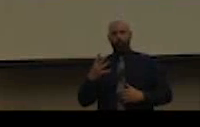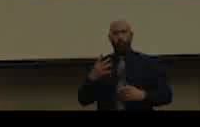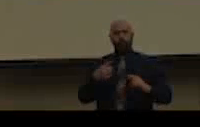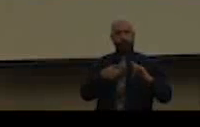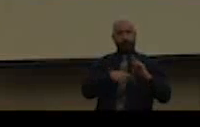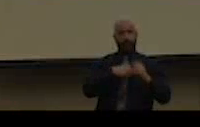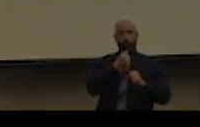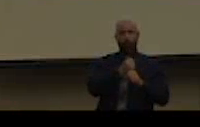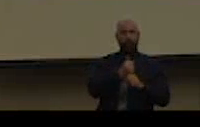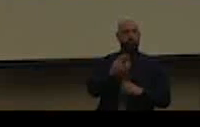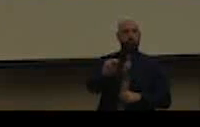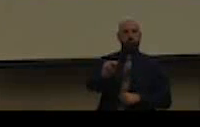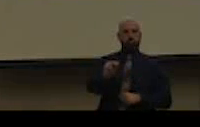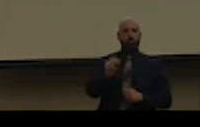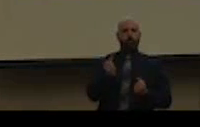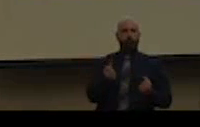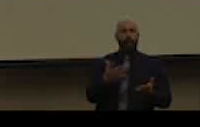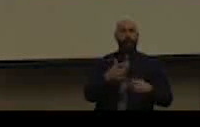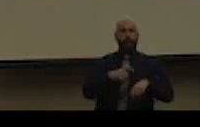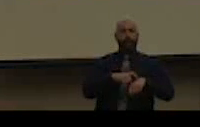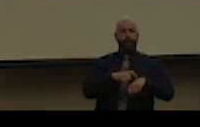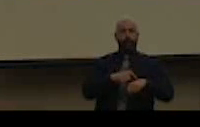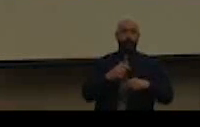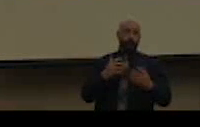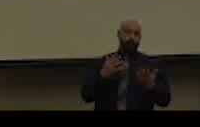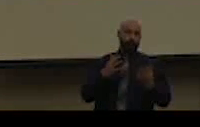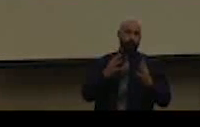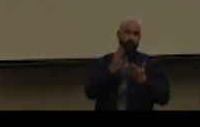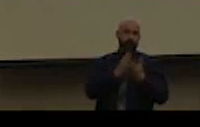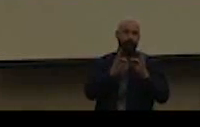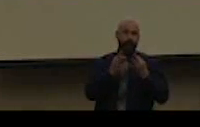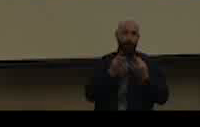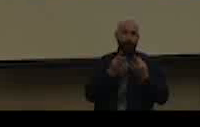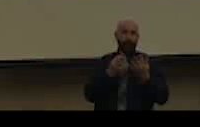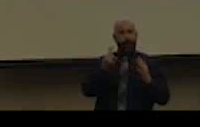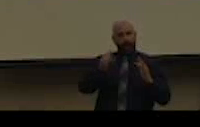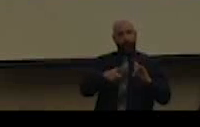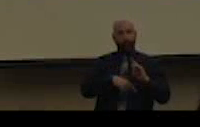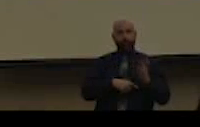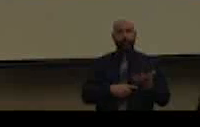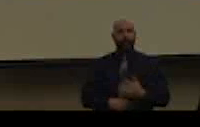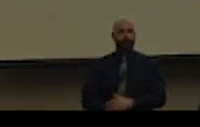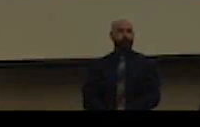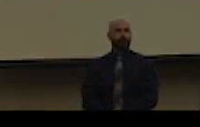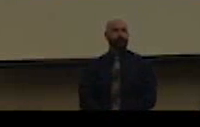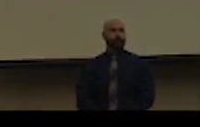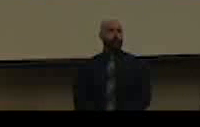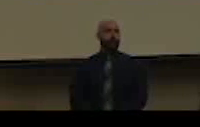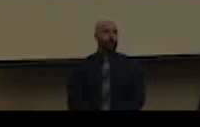or, you know, but in many instances, that's the reality for families, so.